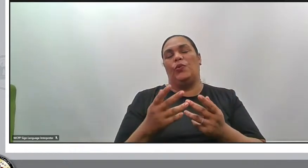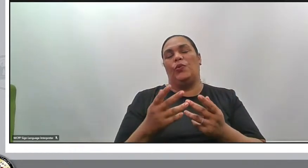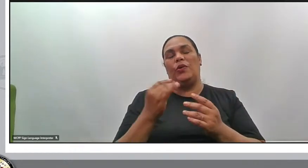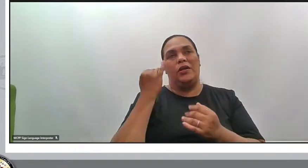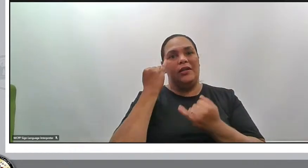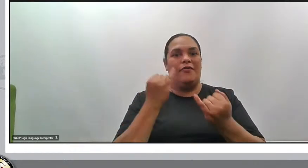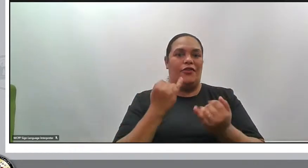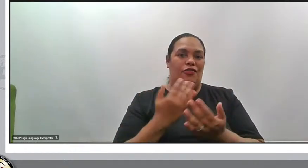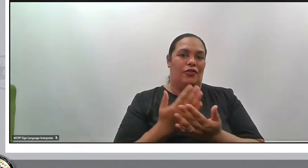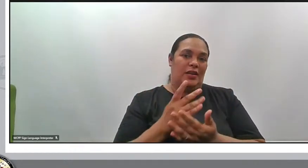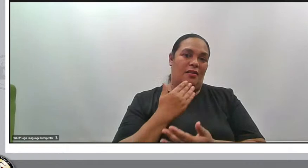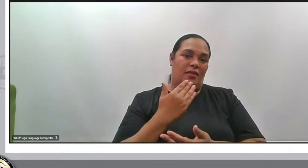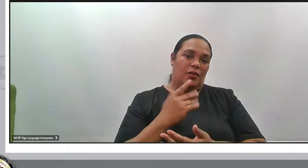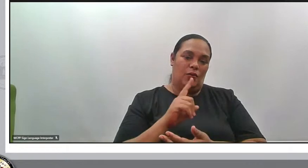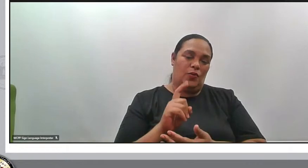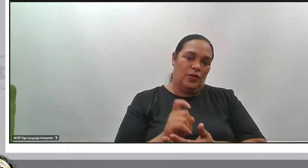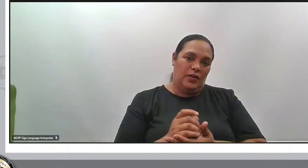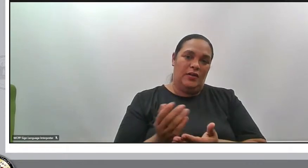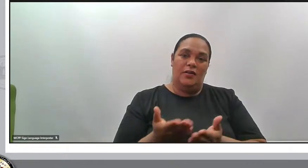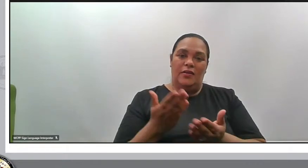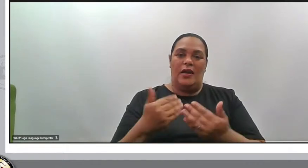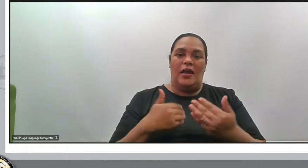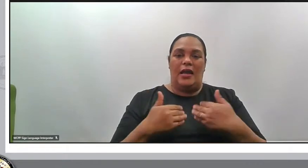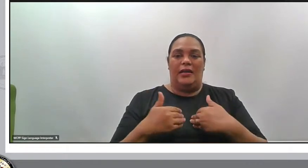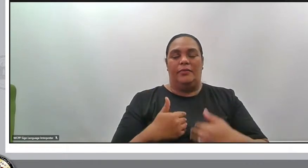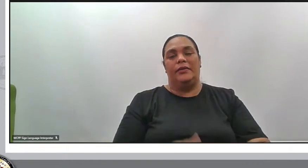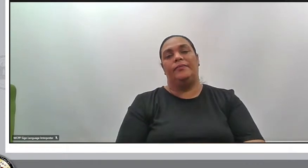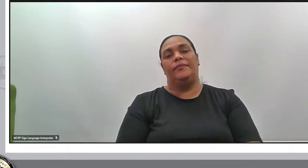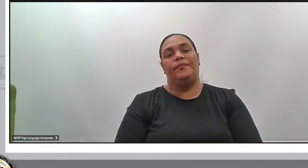interventions. Thank you. Hand over to the administration.